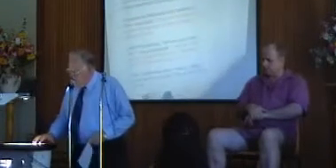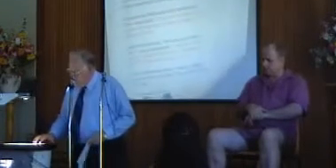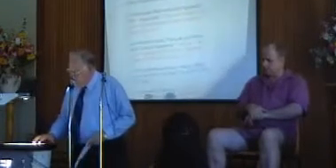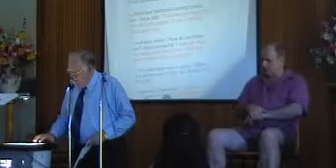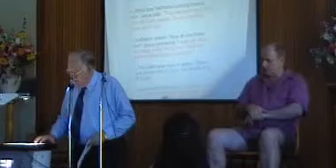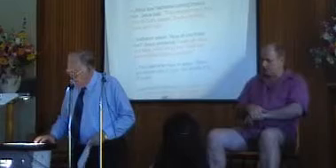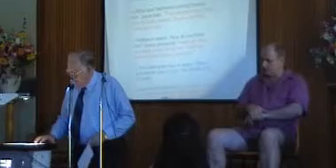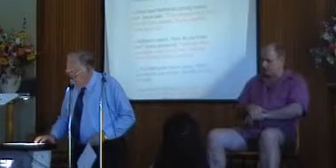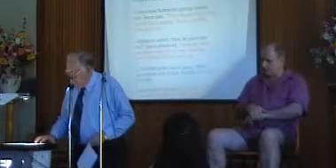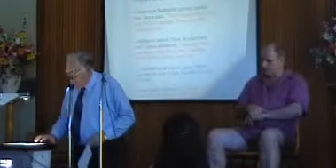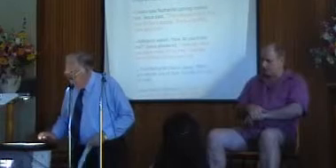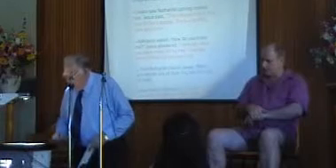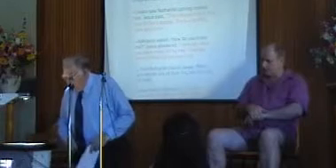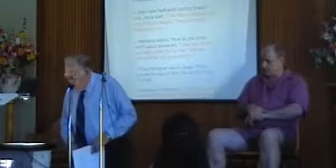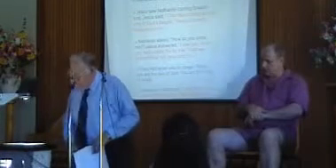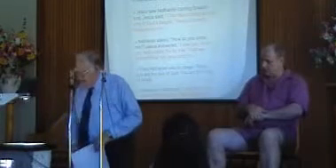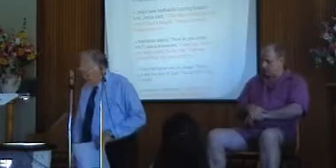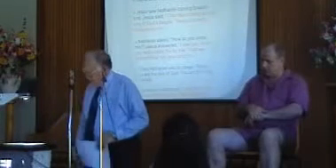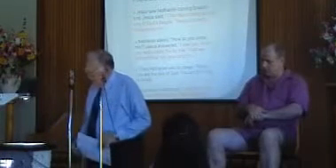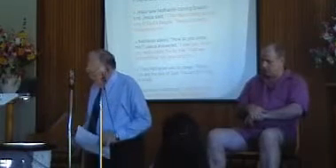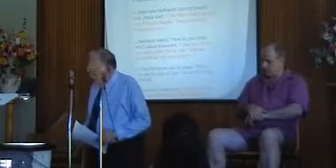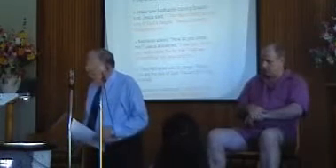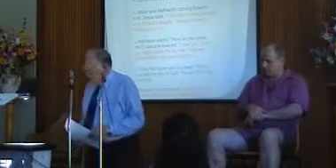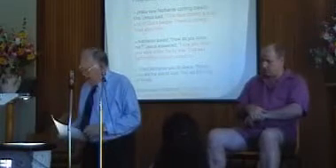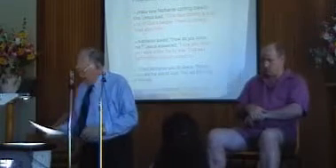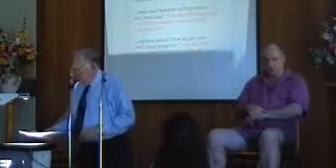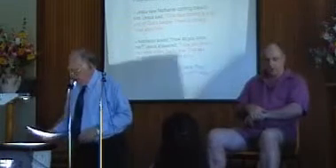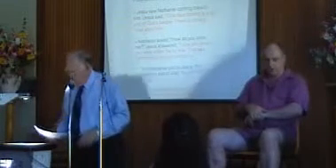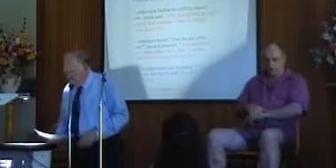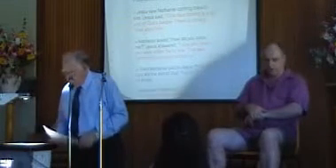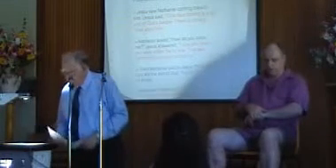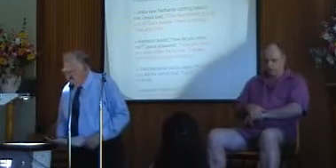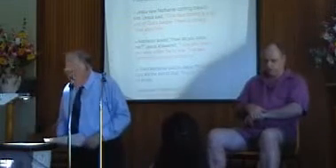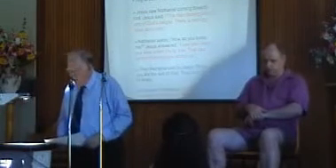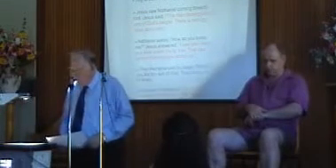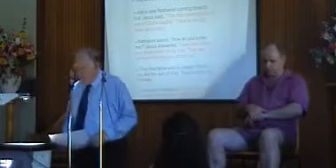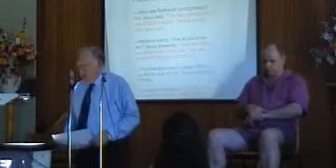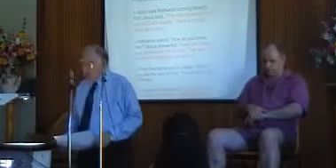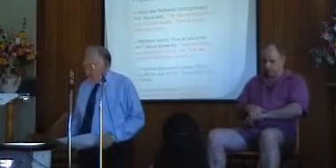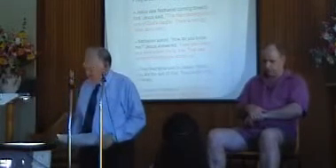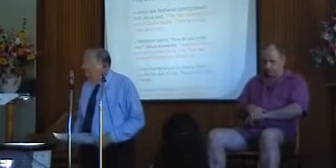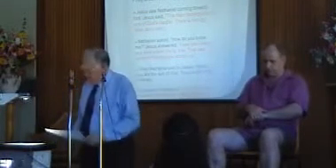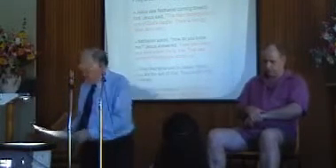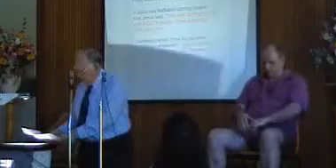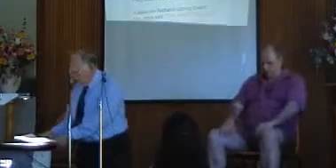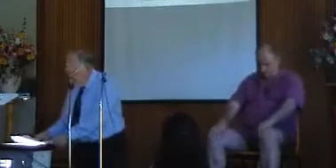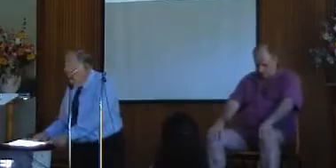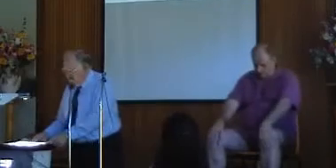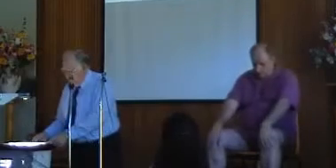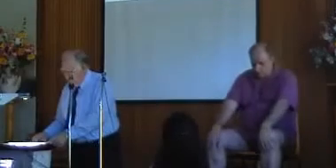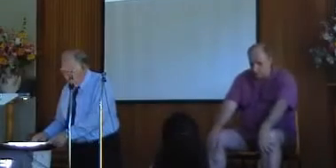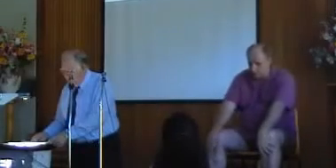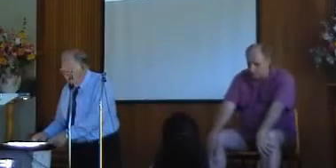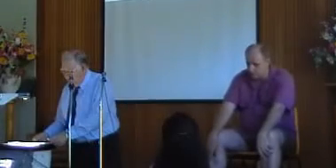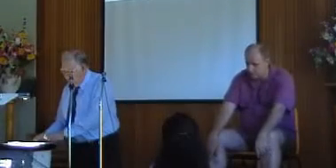The prophets wrote about him too. We've found him, and his name is Jesus, the son of Joseph. He's from Nazareth."